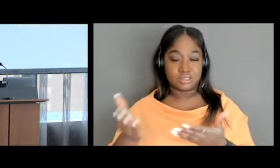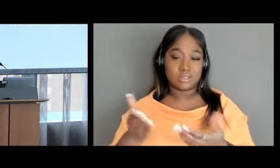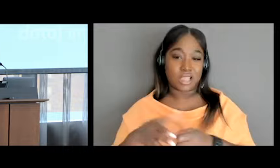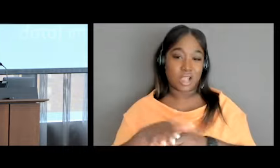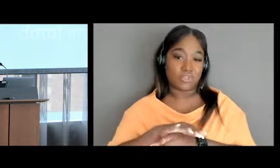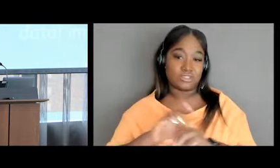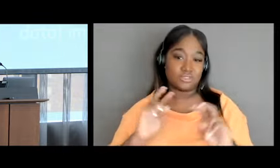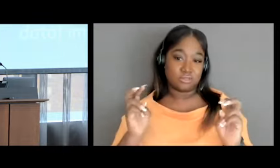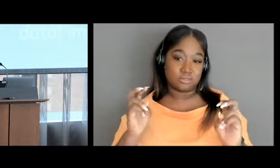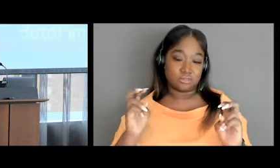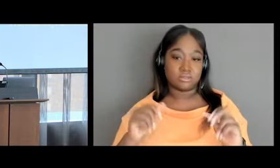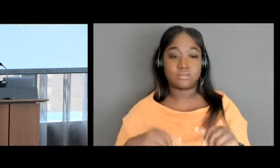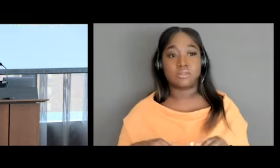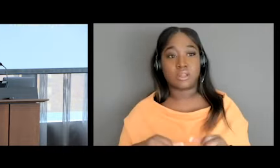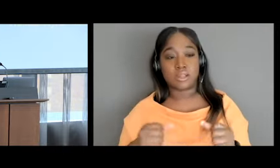looked at